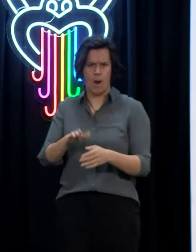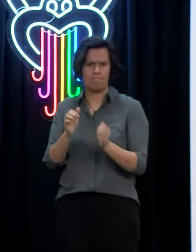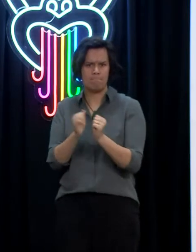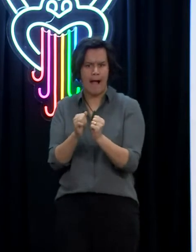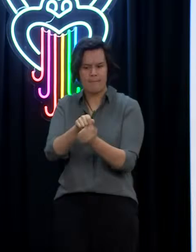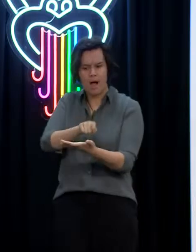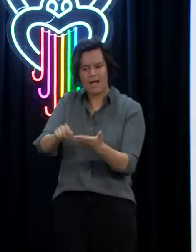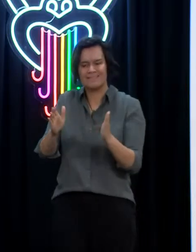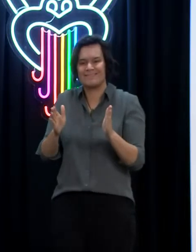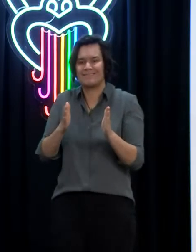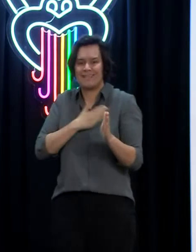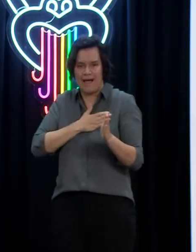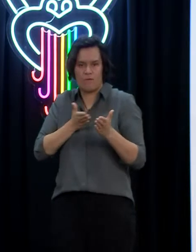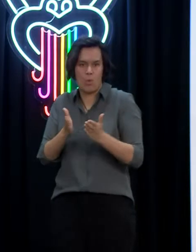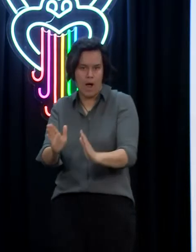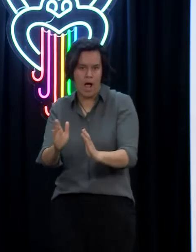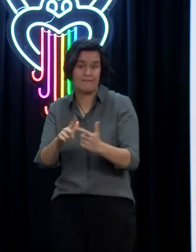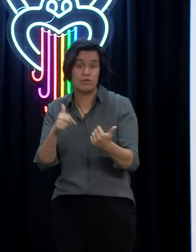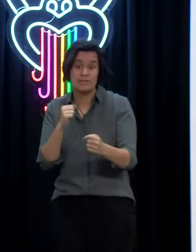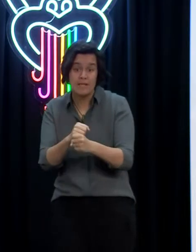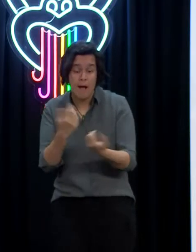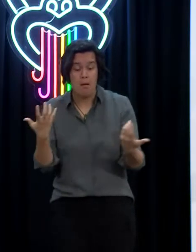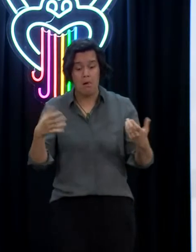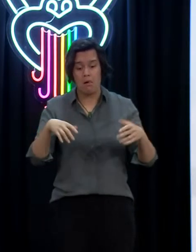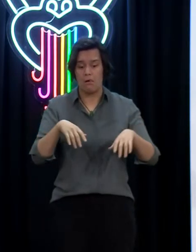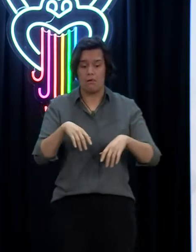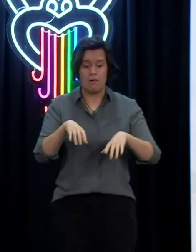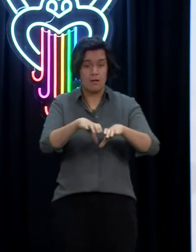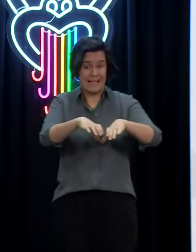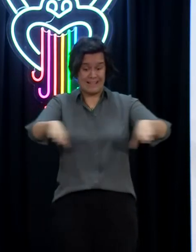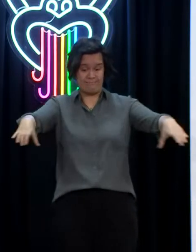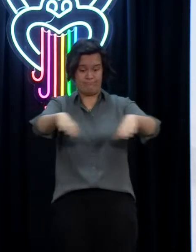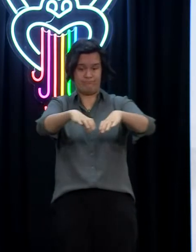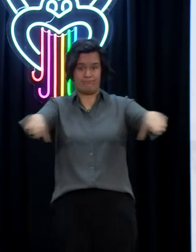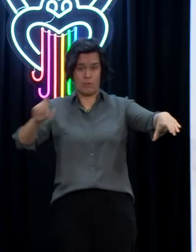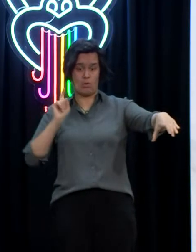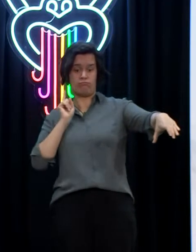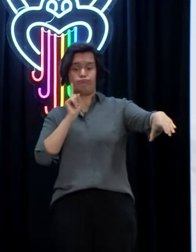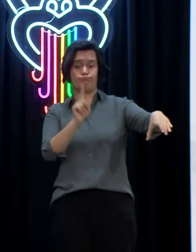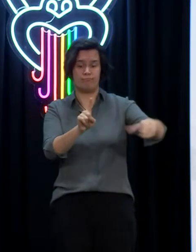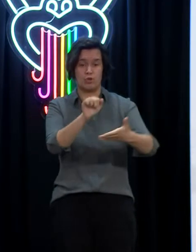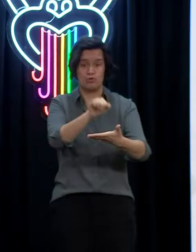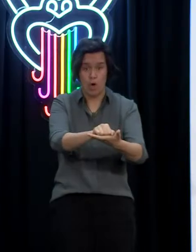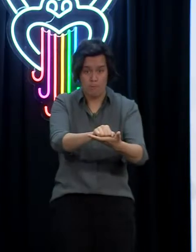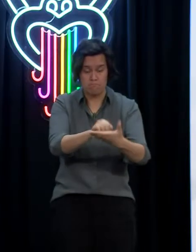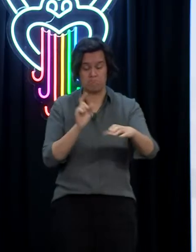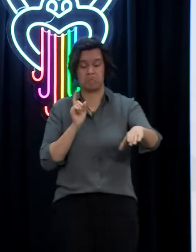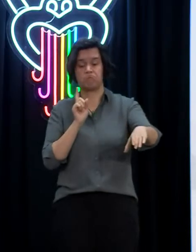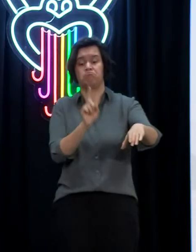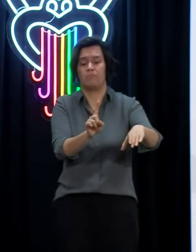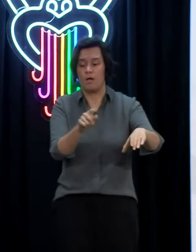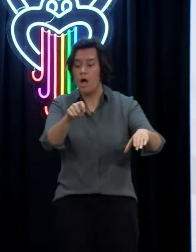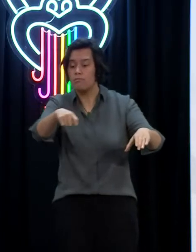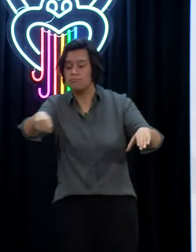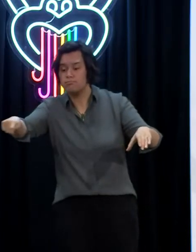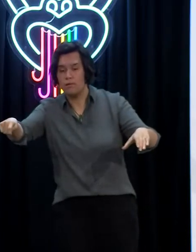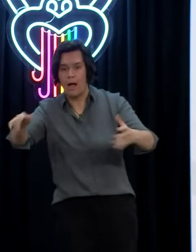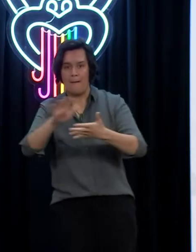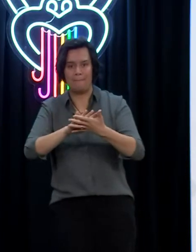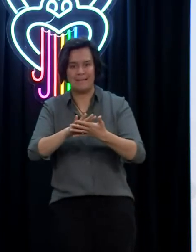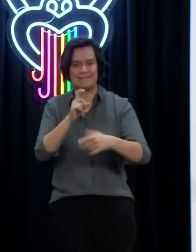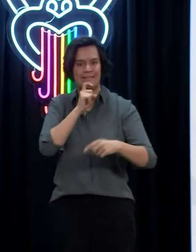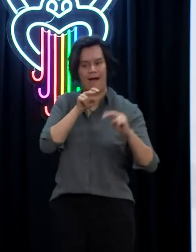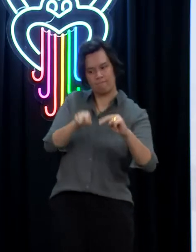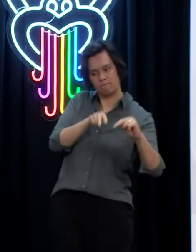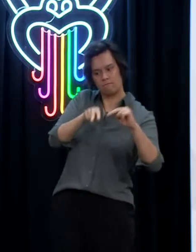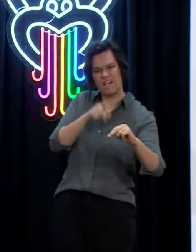for example, keeping it on the counter or near the counter. But I do think it's worth us following up to see whether we need to issue any further guidelines